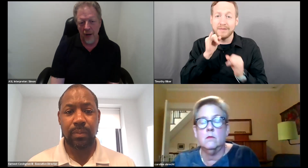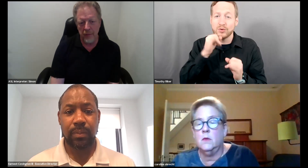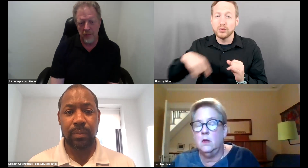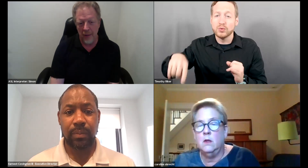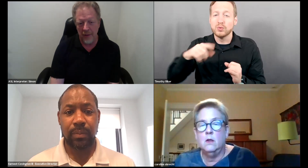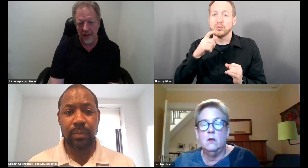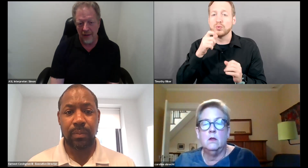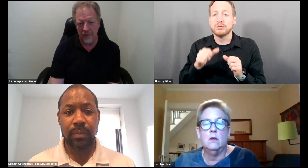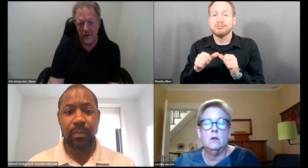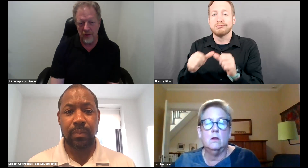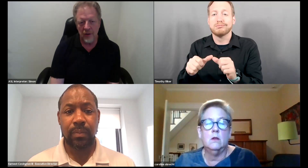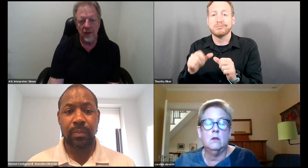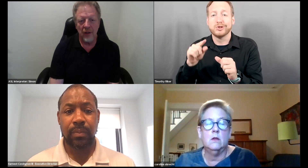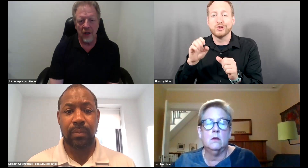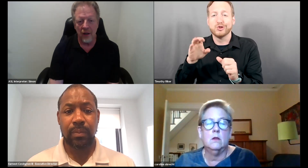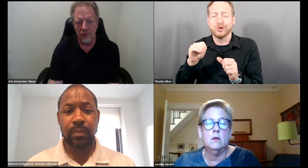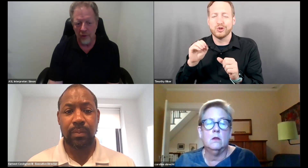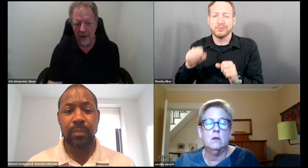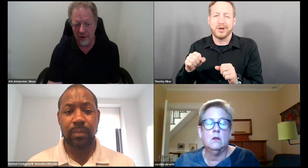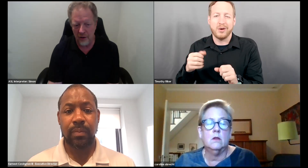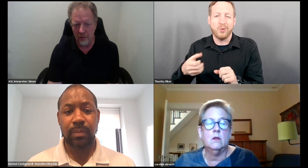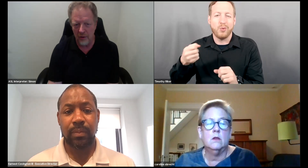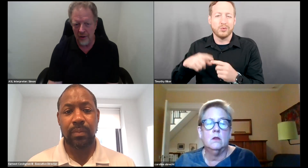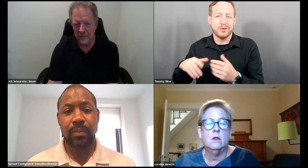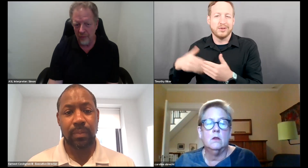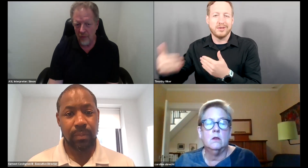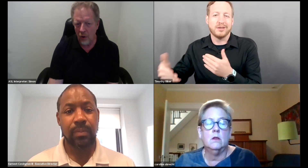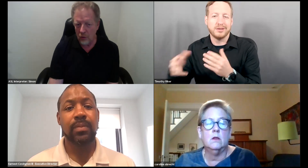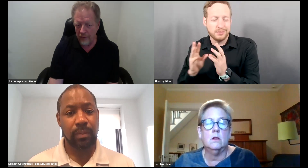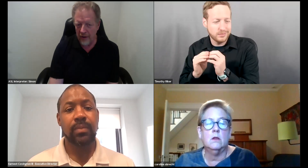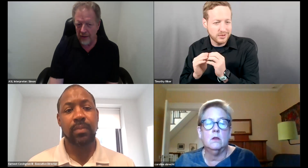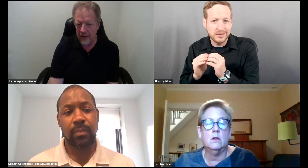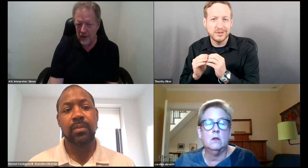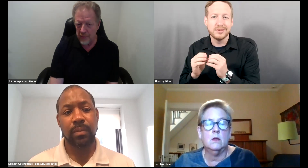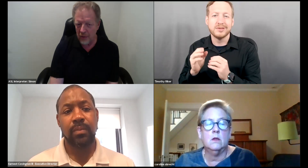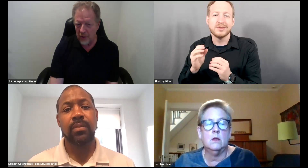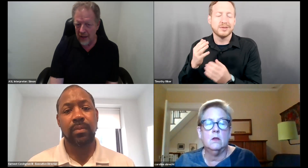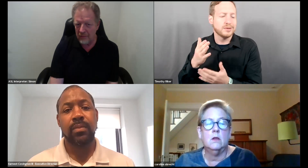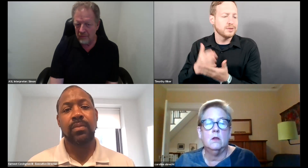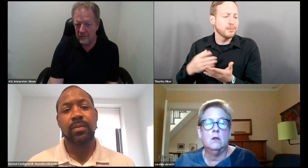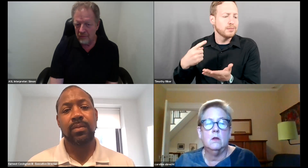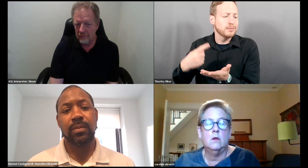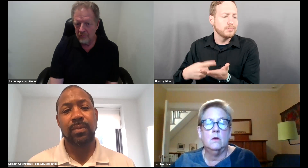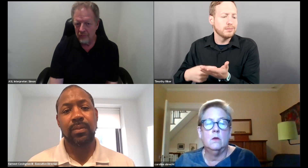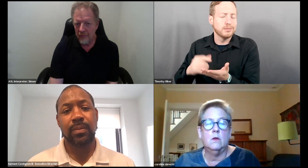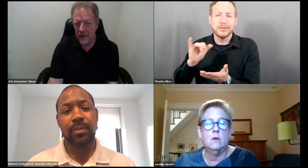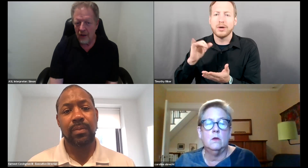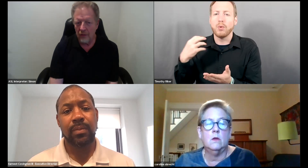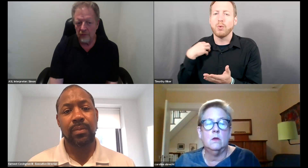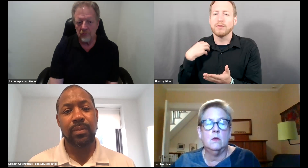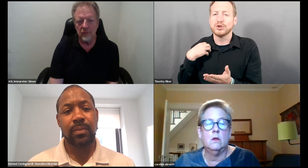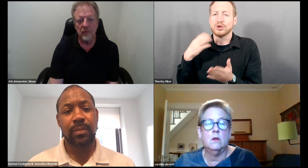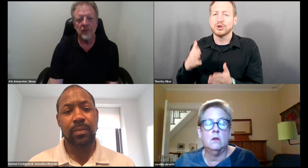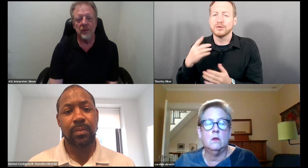so perhaps maybe the interviews would like to, hold off on that to the next meeting we can. For the,